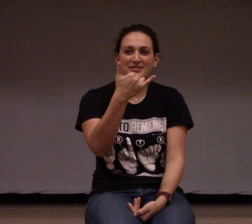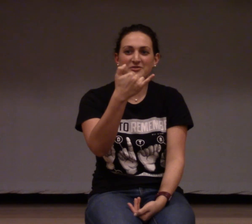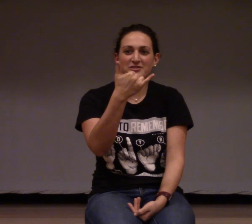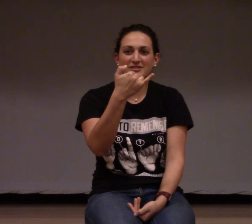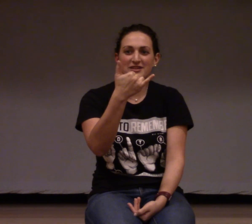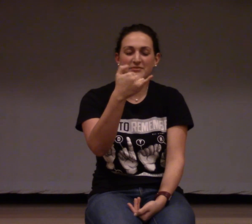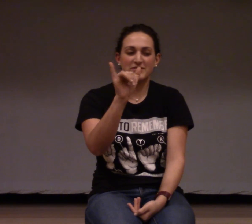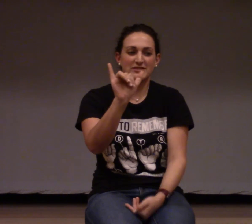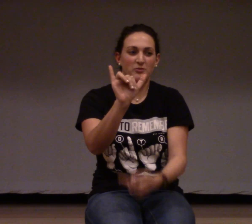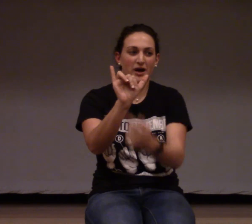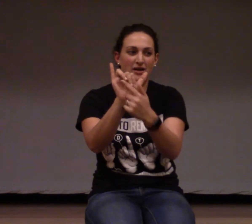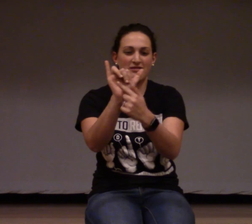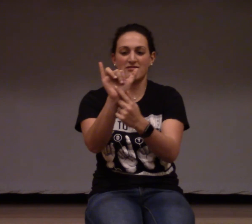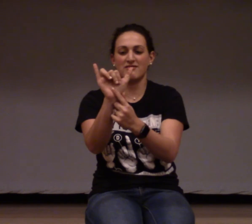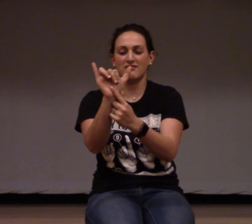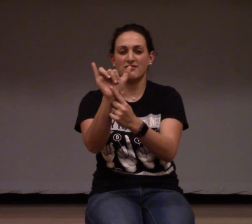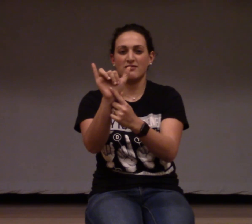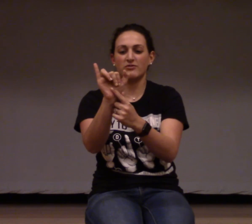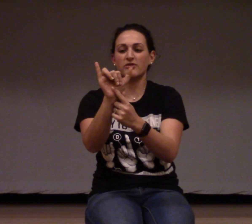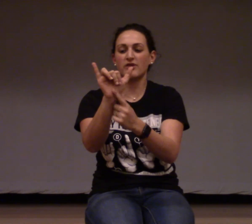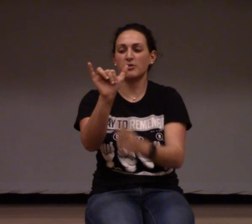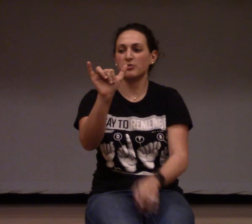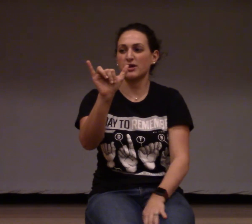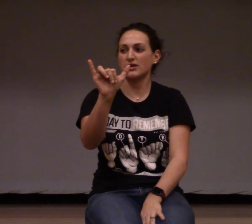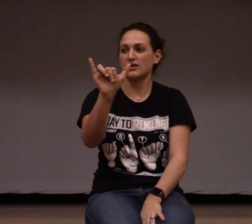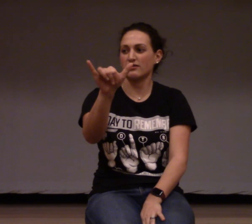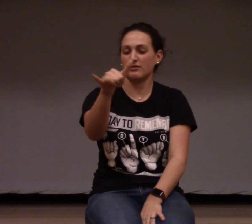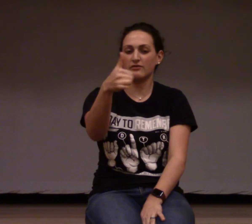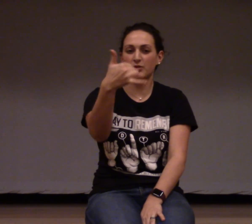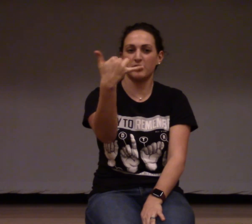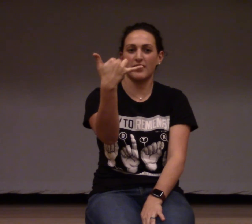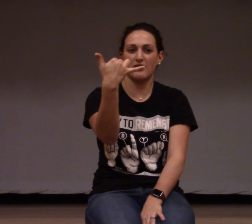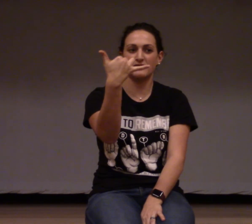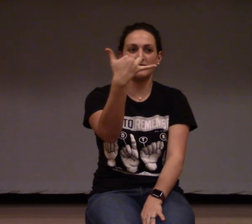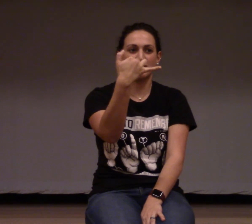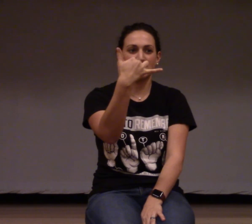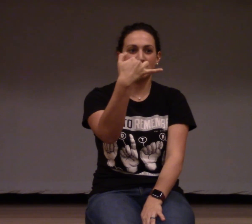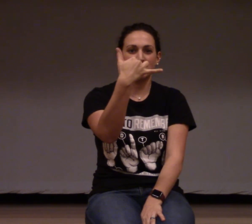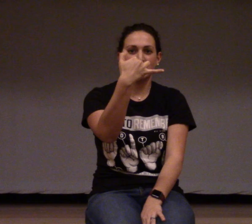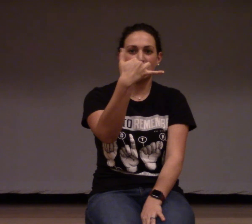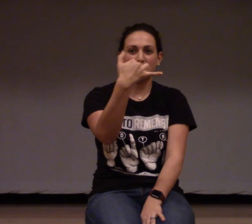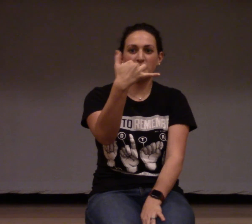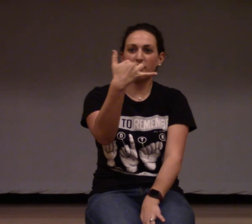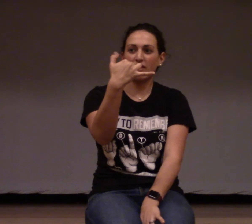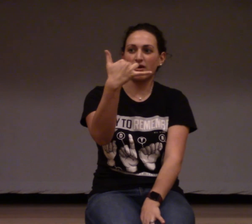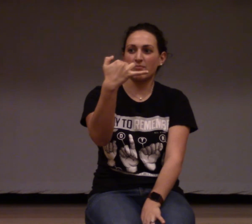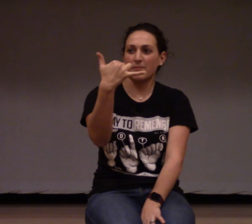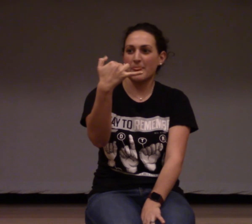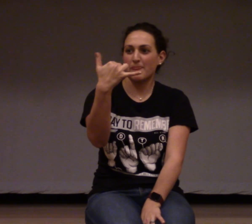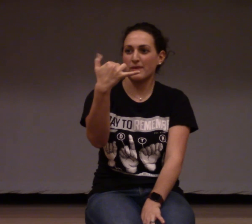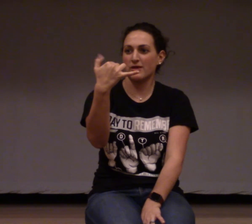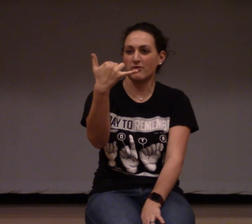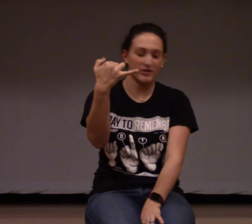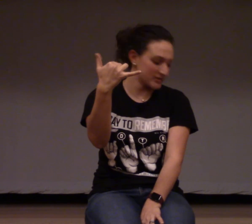Yogurt. Yep, so this is a Y. With your thumb and your pinky. Close it around. Move that thumb. Yogurt.